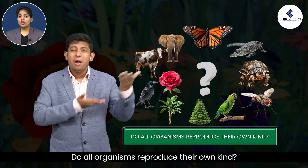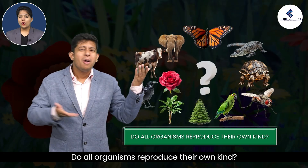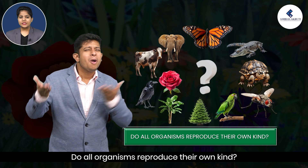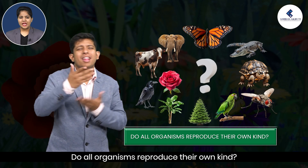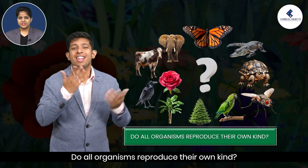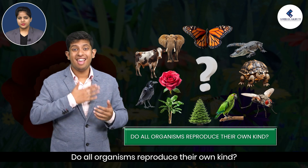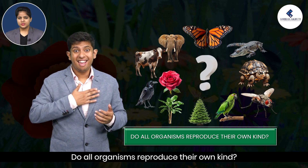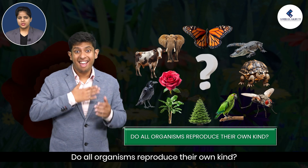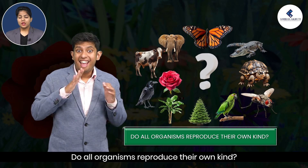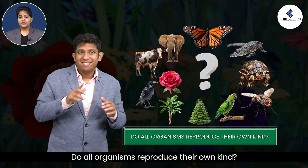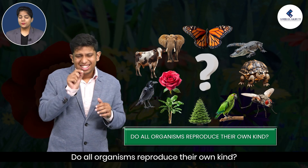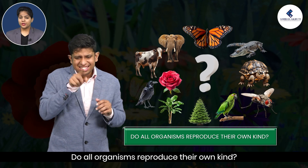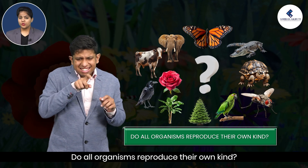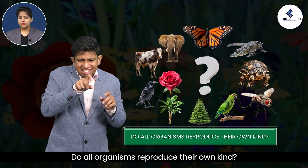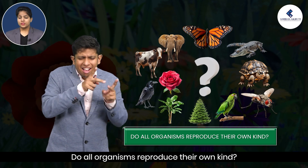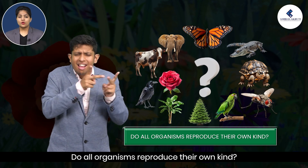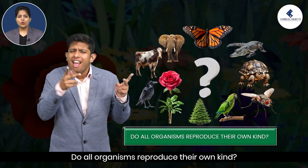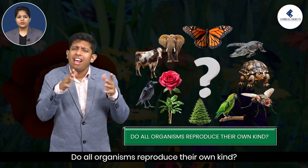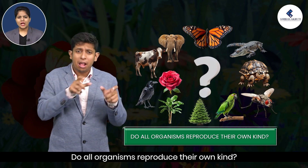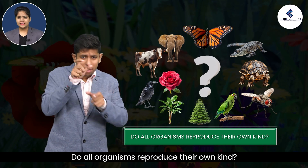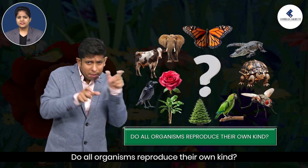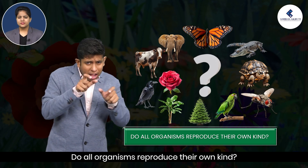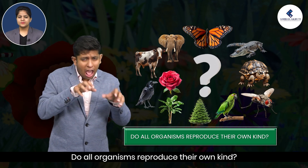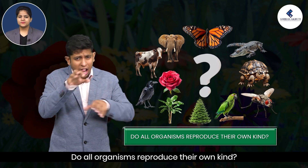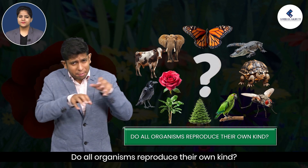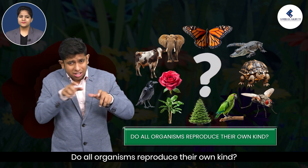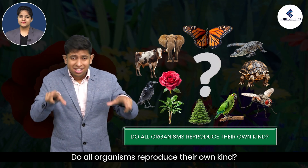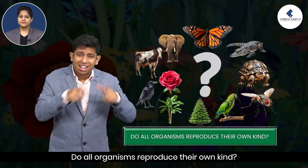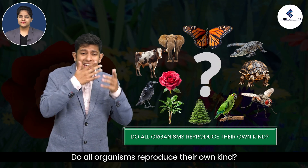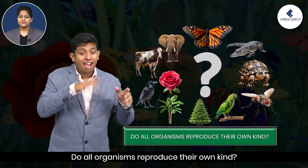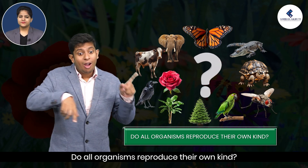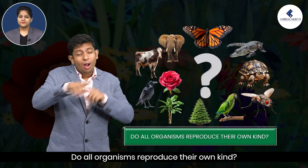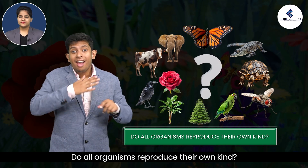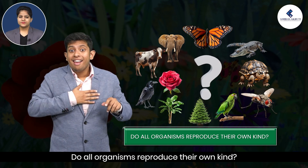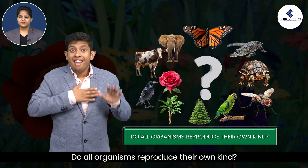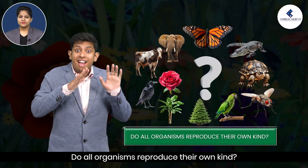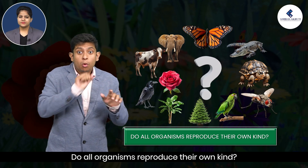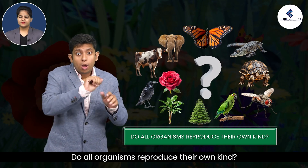Do all organisms reproduce their own kind?